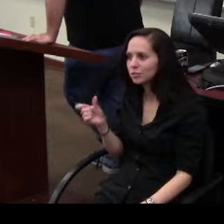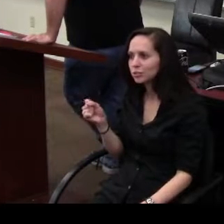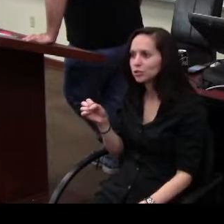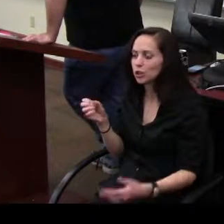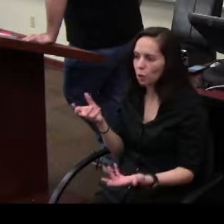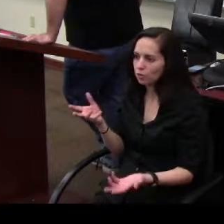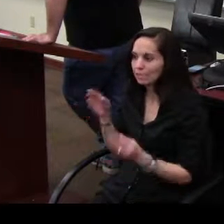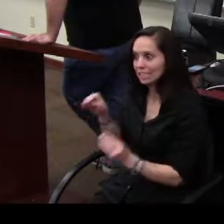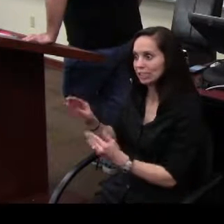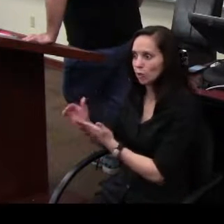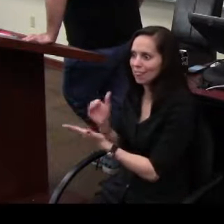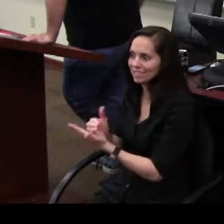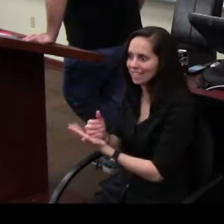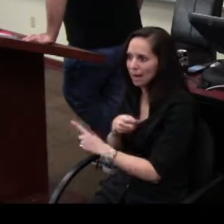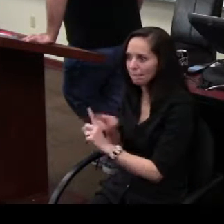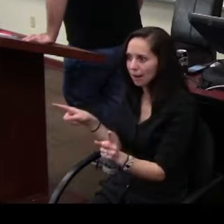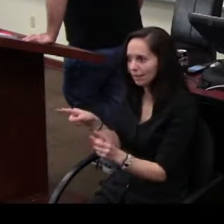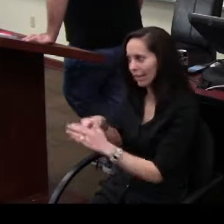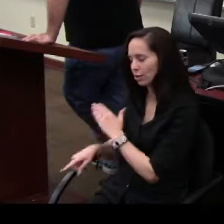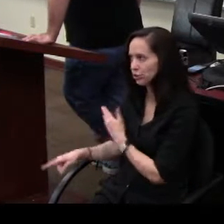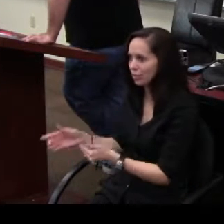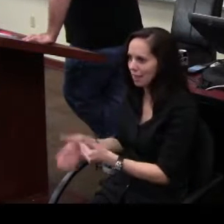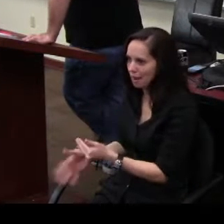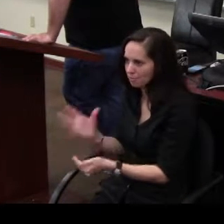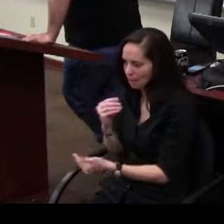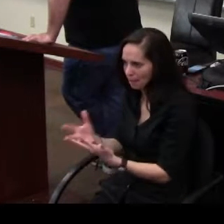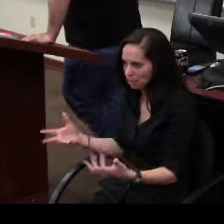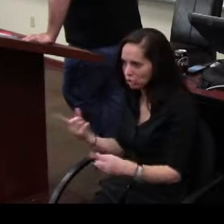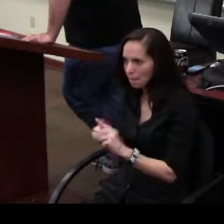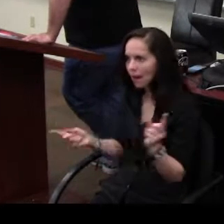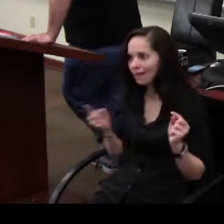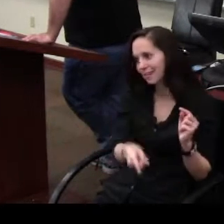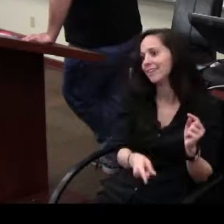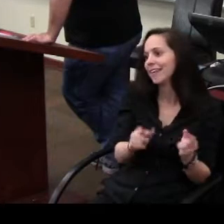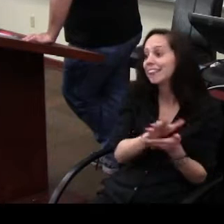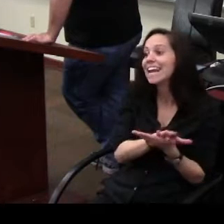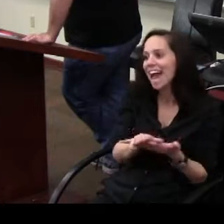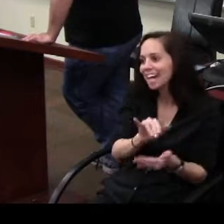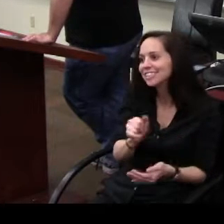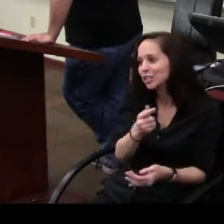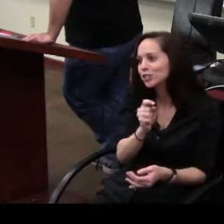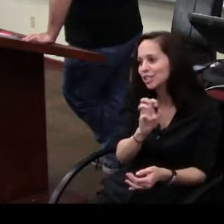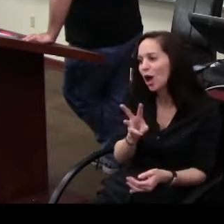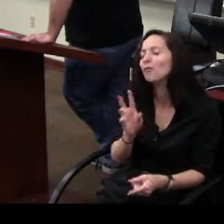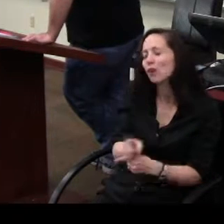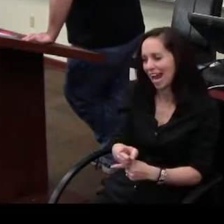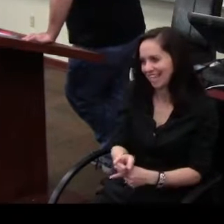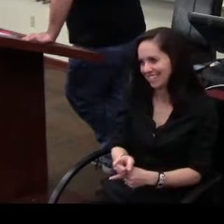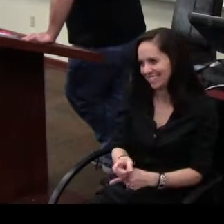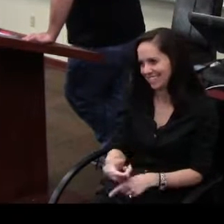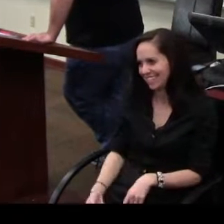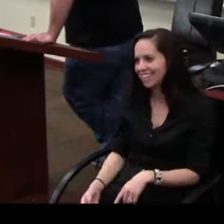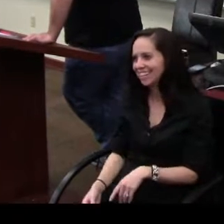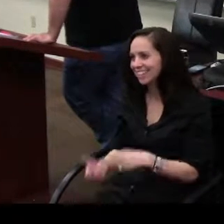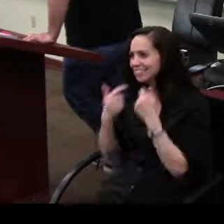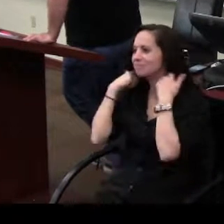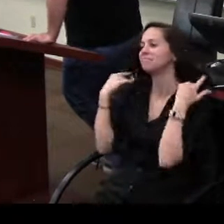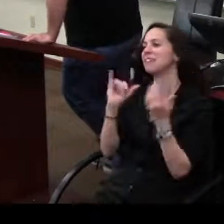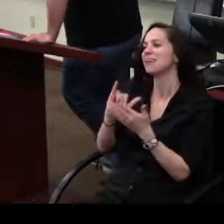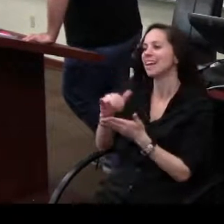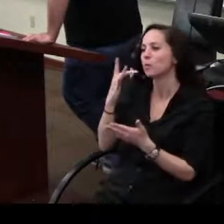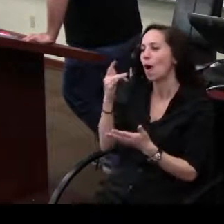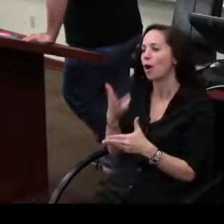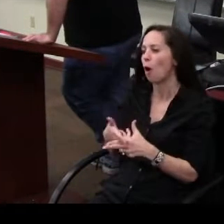very high-quality code. There's been, I have heard and seen this in the wild a little bit, but it's not, like,